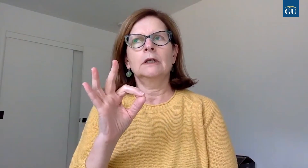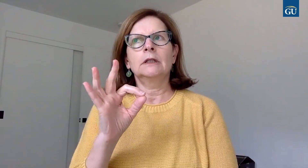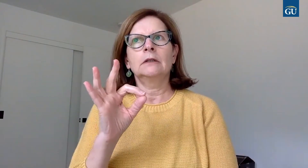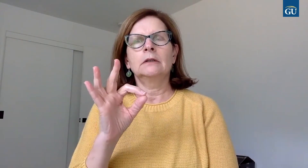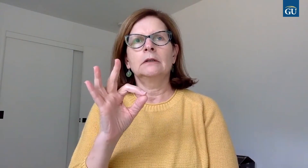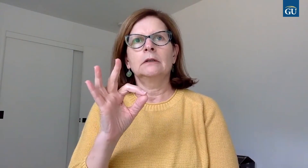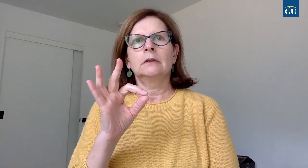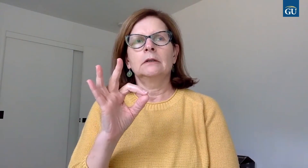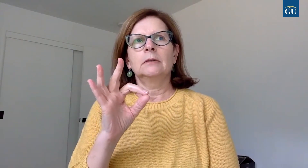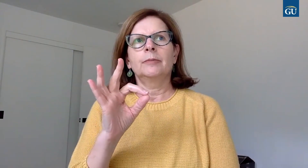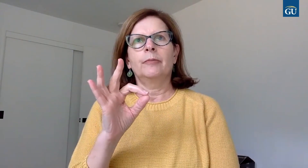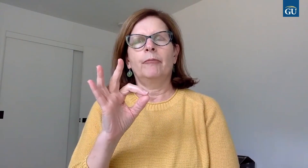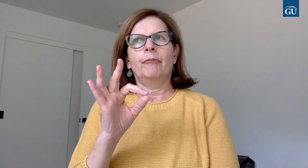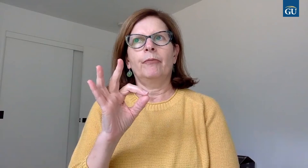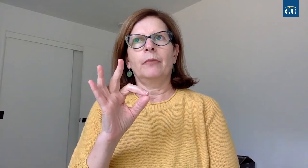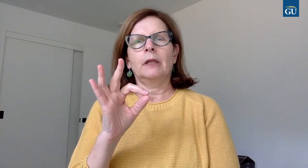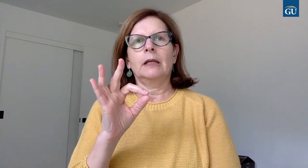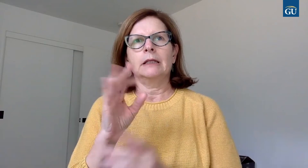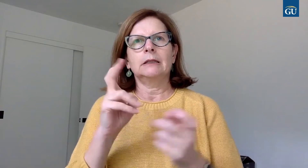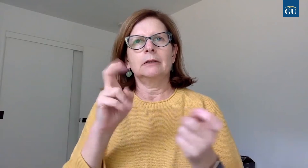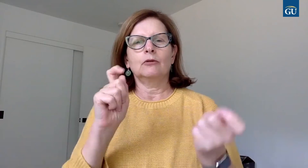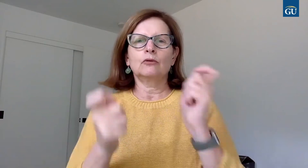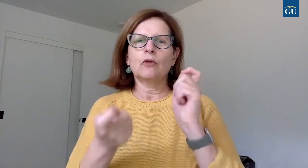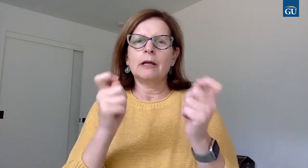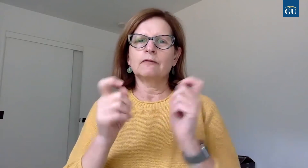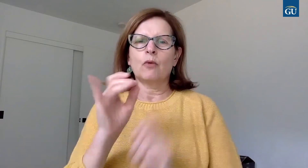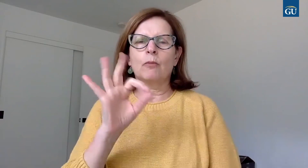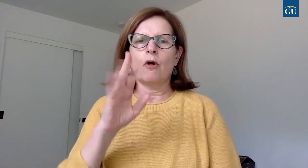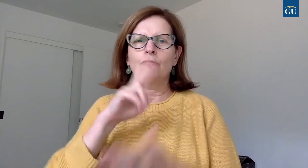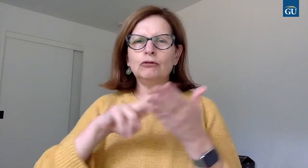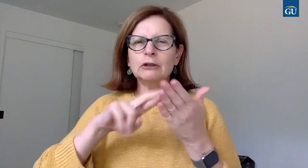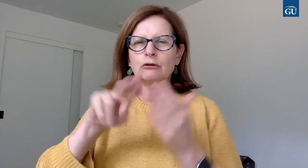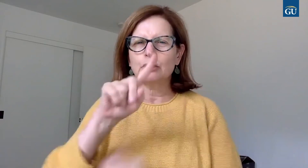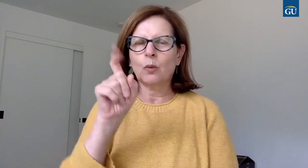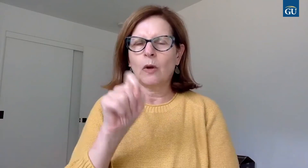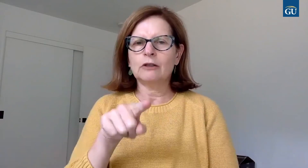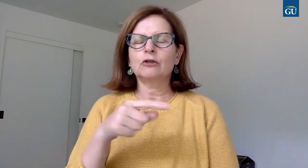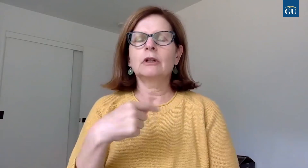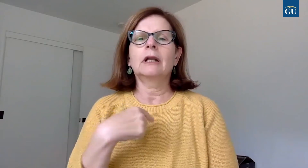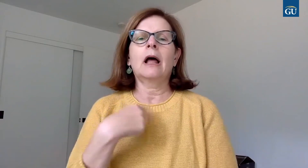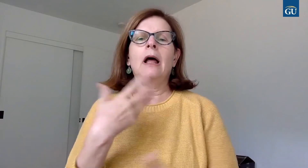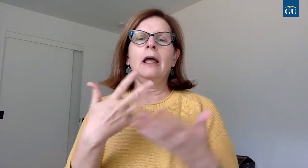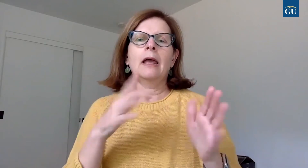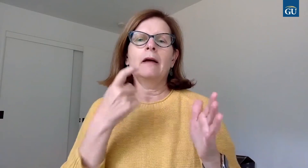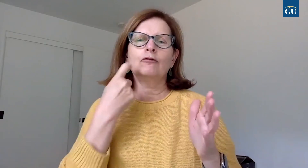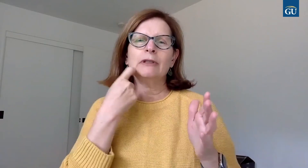One example of the transforming of a research question I've recently asked was about modality.